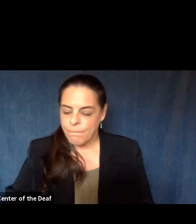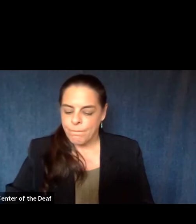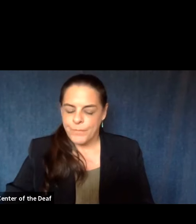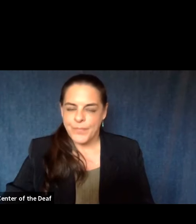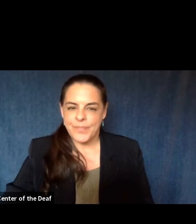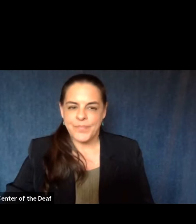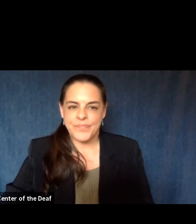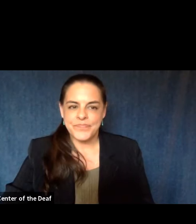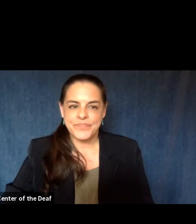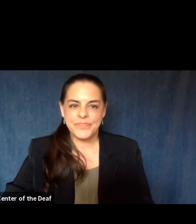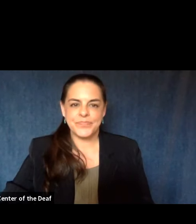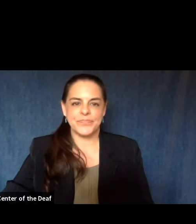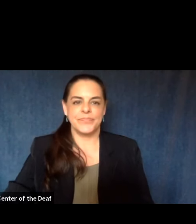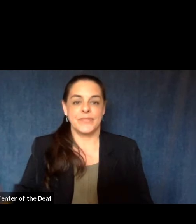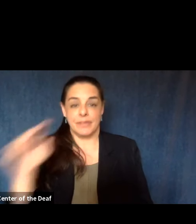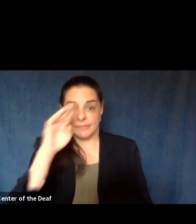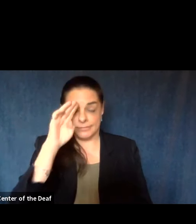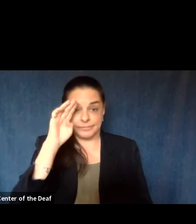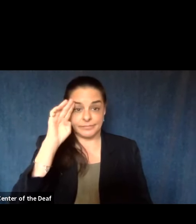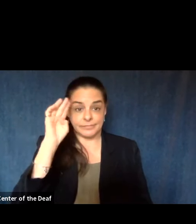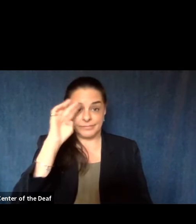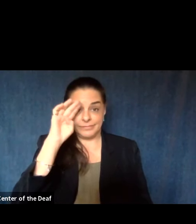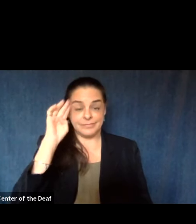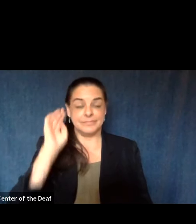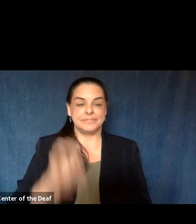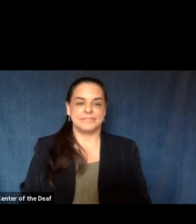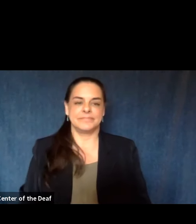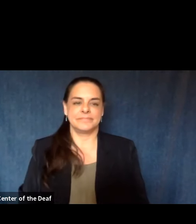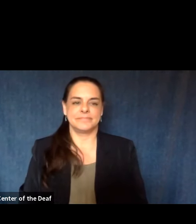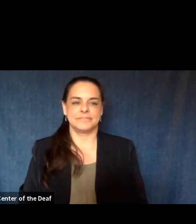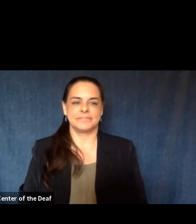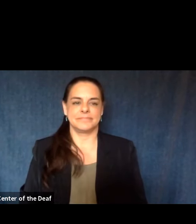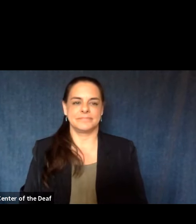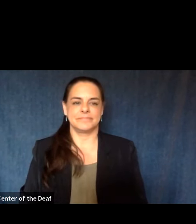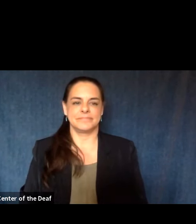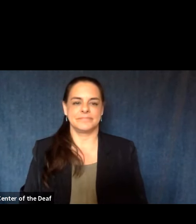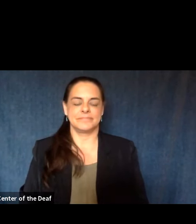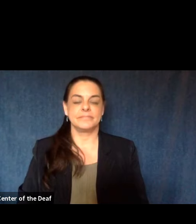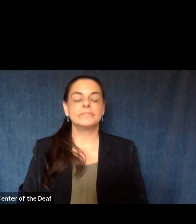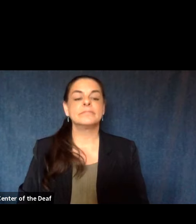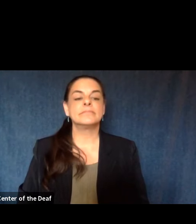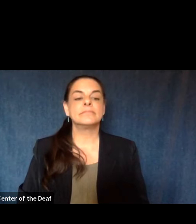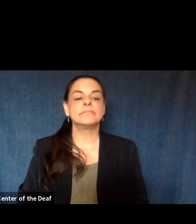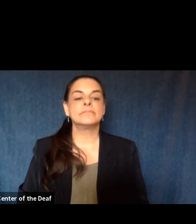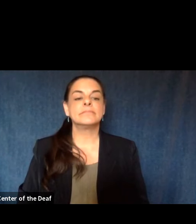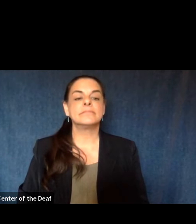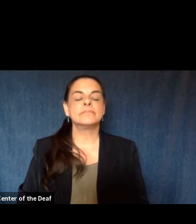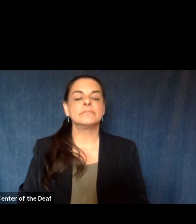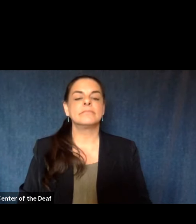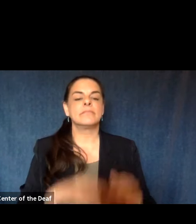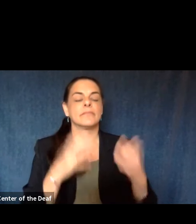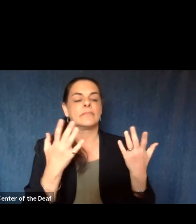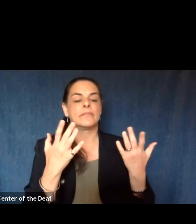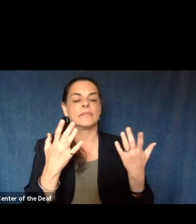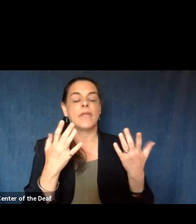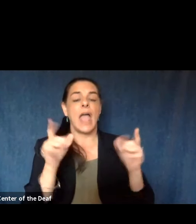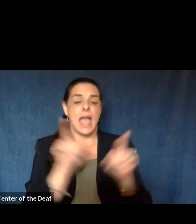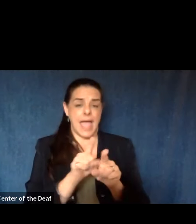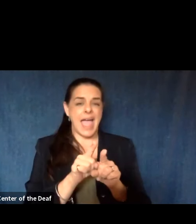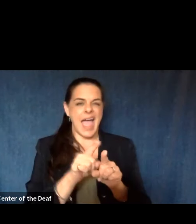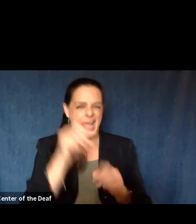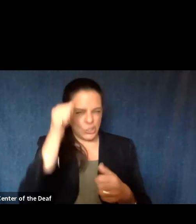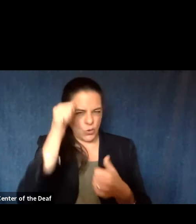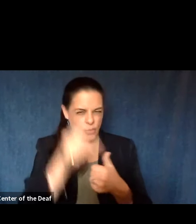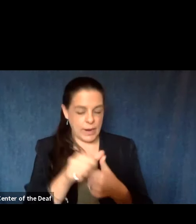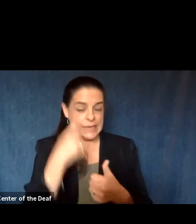All right, there should be music playing. Yeah. I could sing. Jeopardy. In the meantime, as a reminder, just